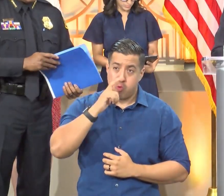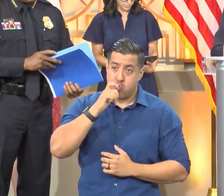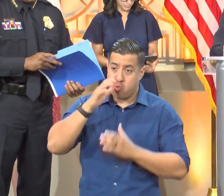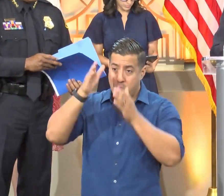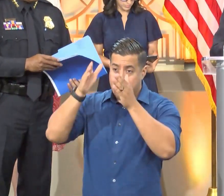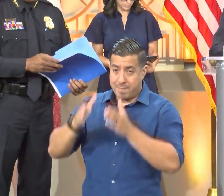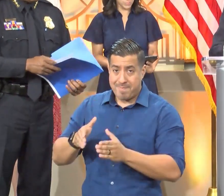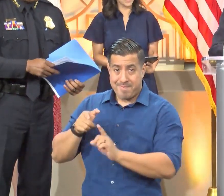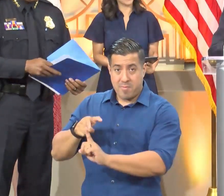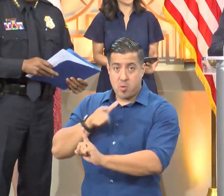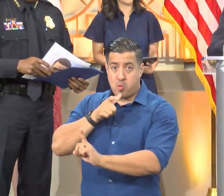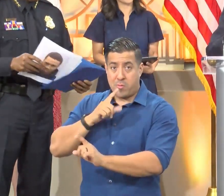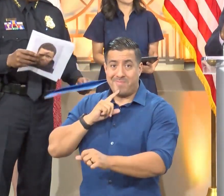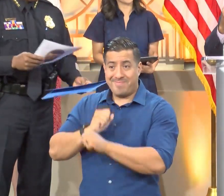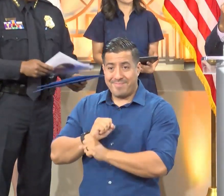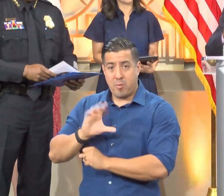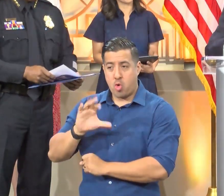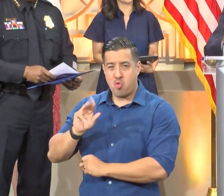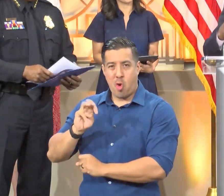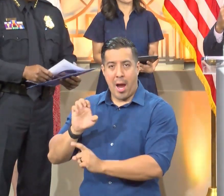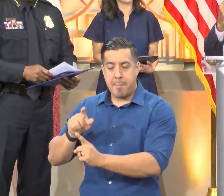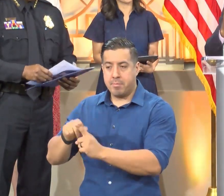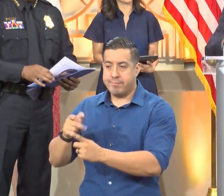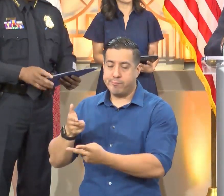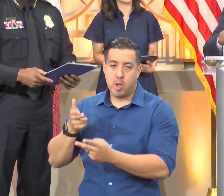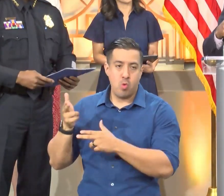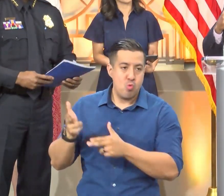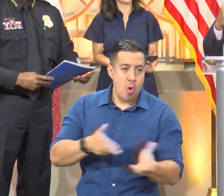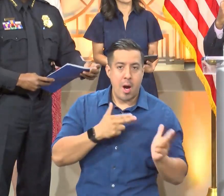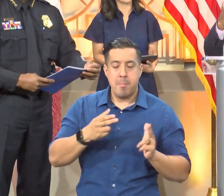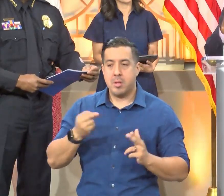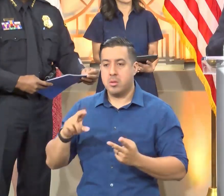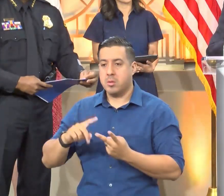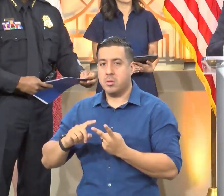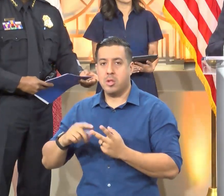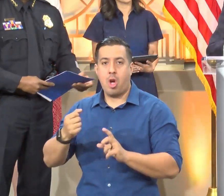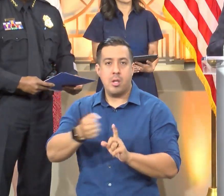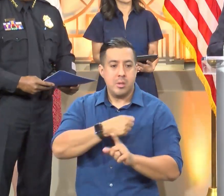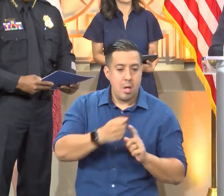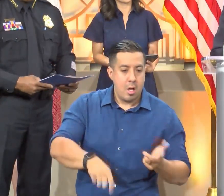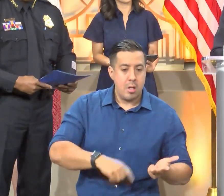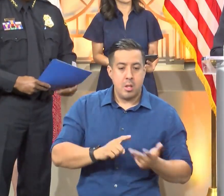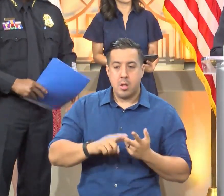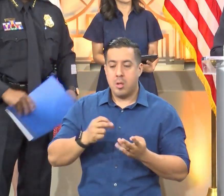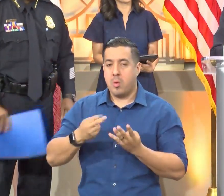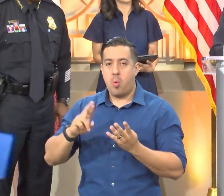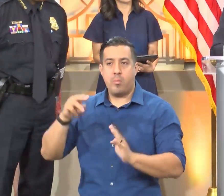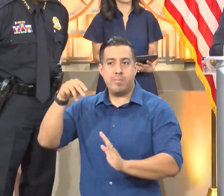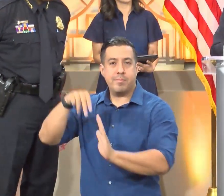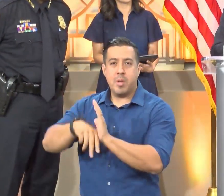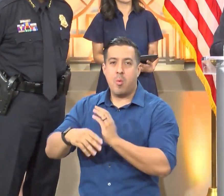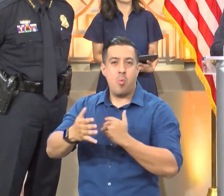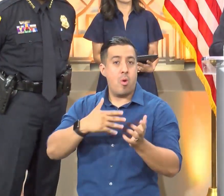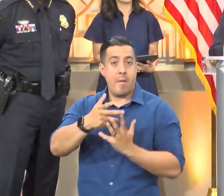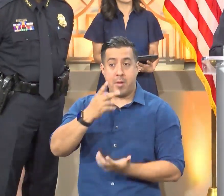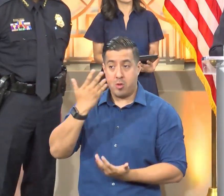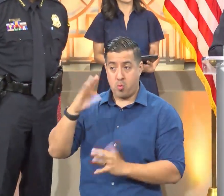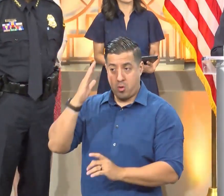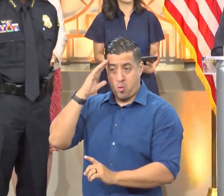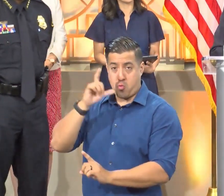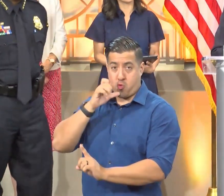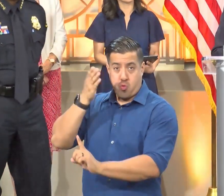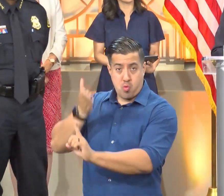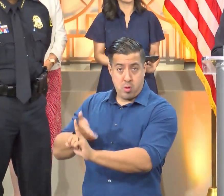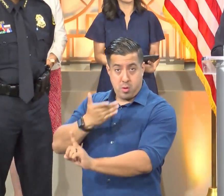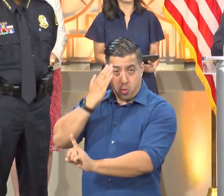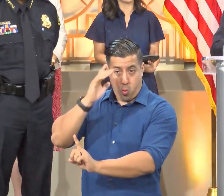have committed crimes, whether it's robbery, assault, or homicide, if you know who they are and